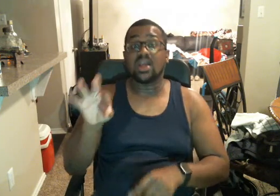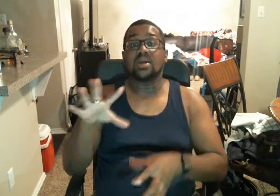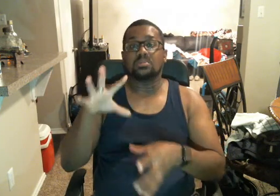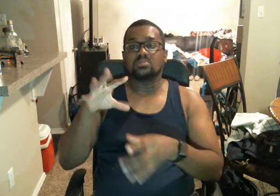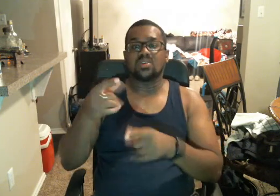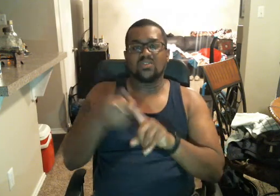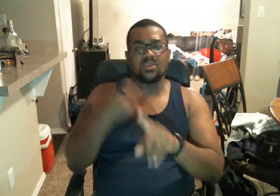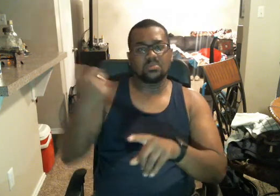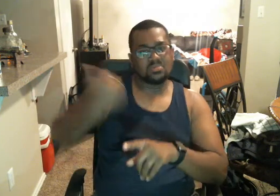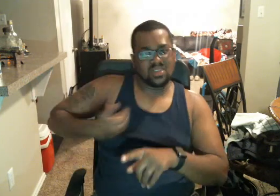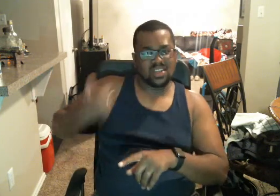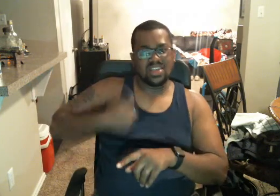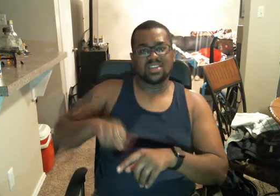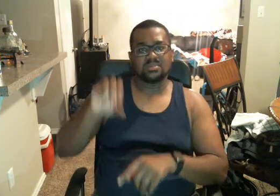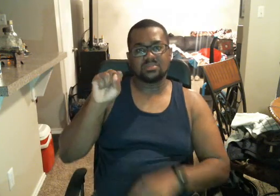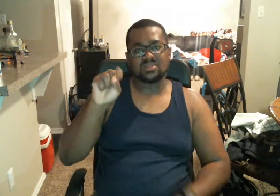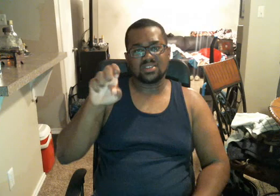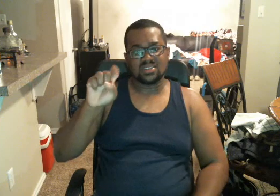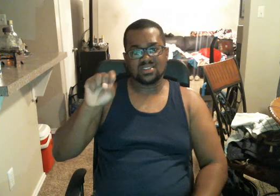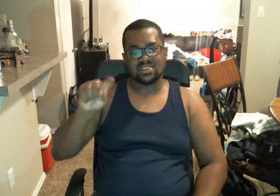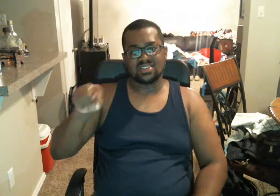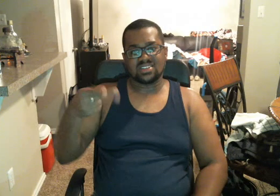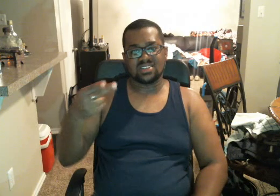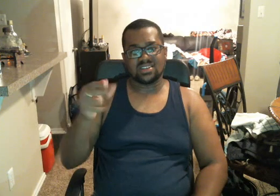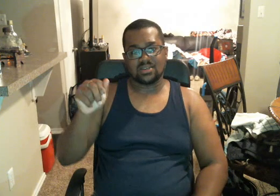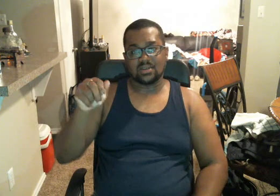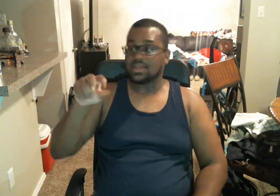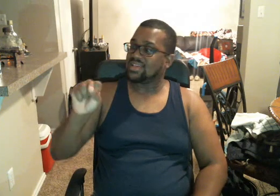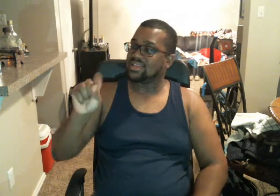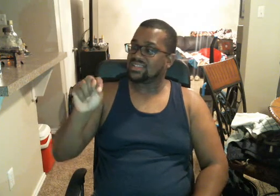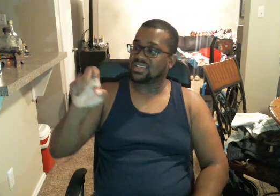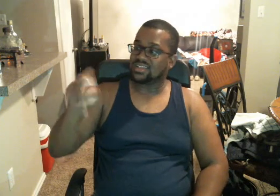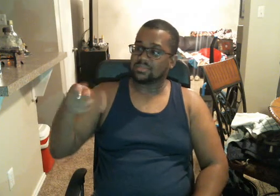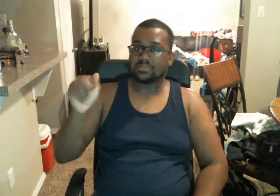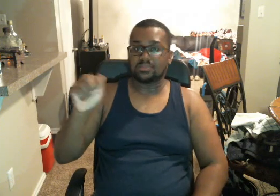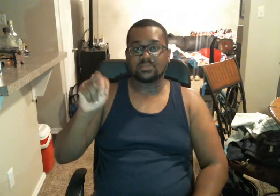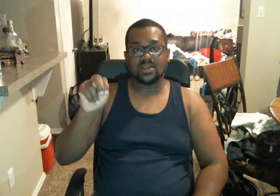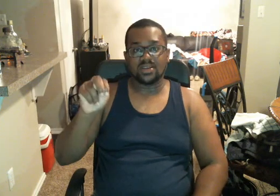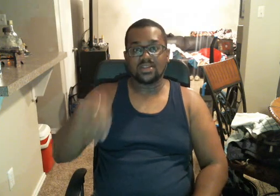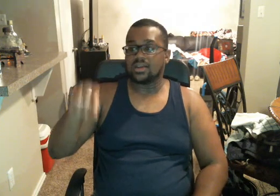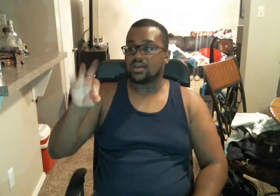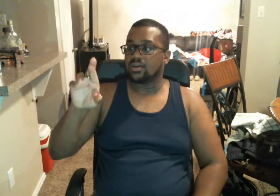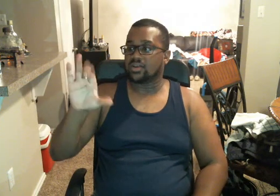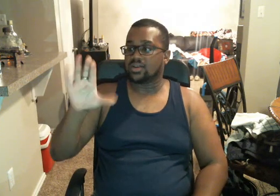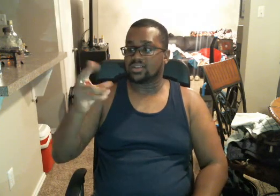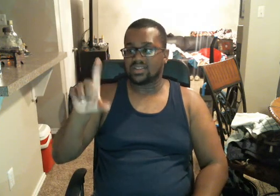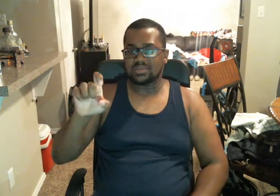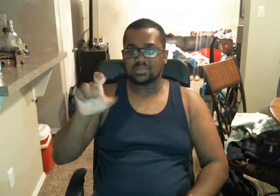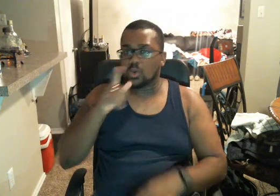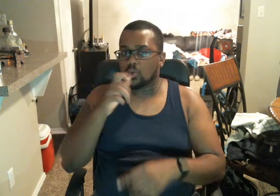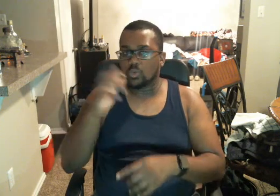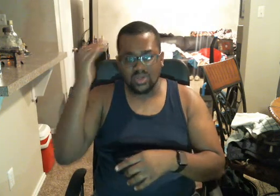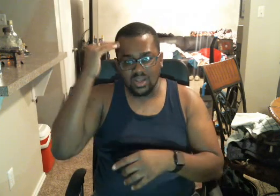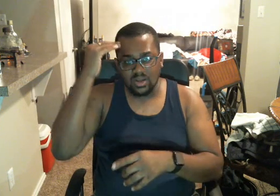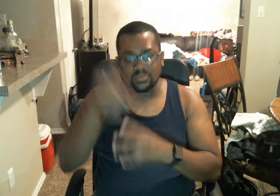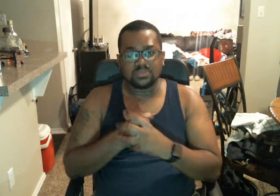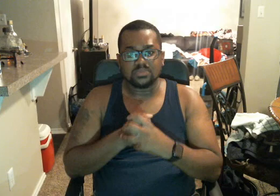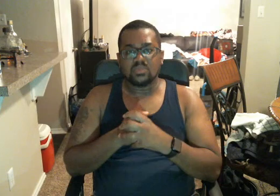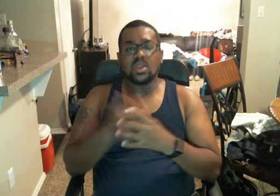familiar with the name Stéphane Richer? So Stéphane Richer was a guest on Off the Record. I never met him before. We had a chat outside our green room. I said, look,